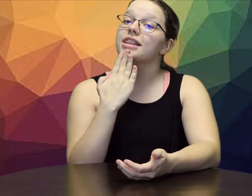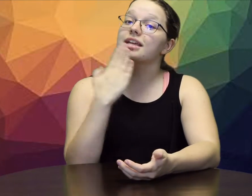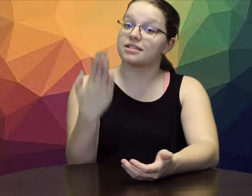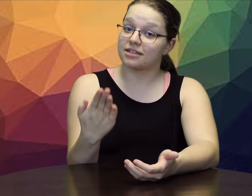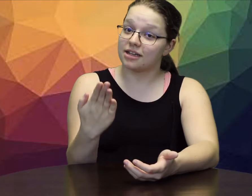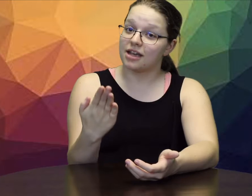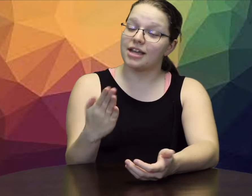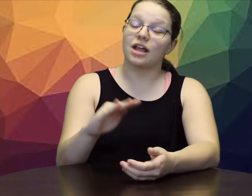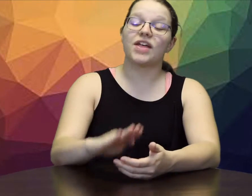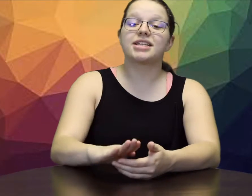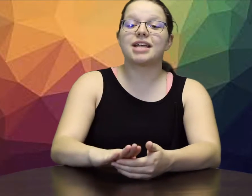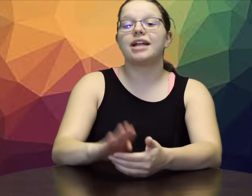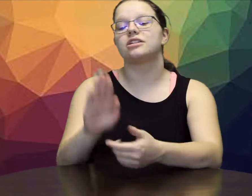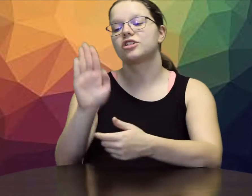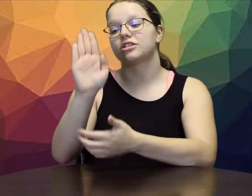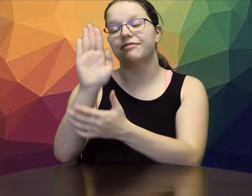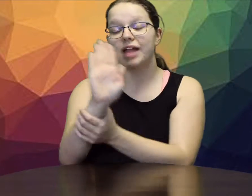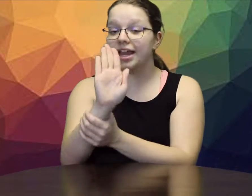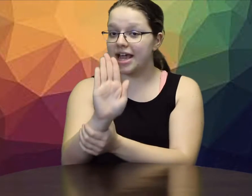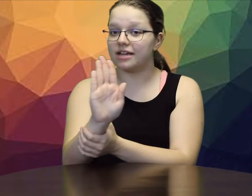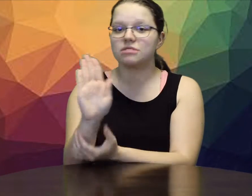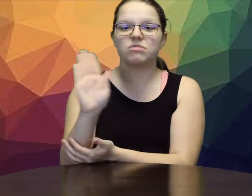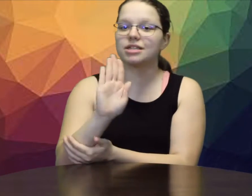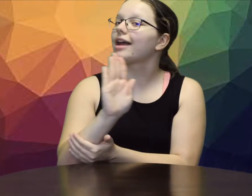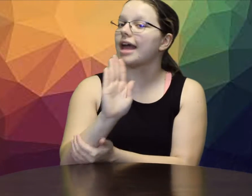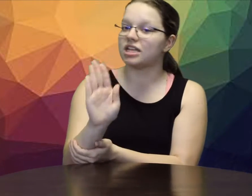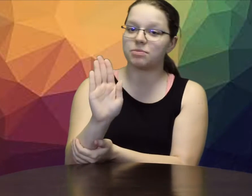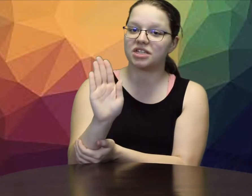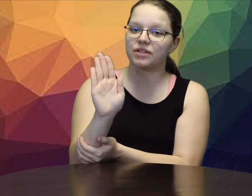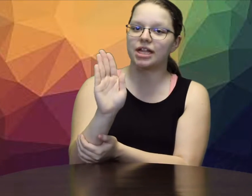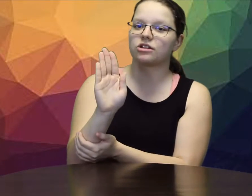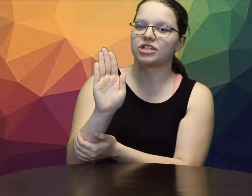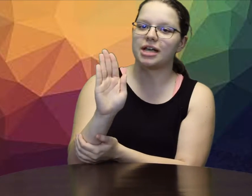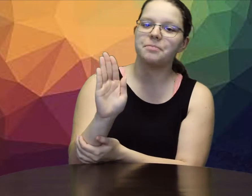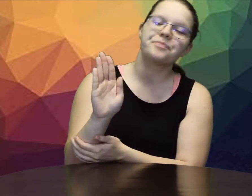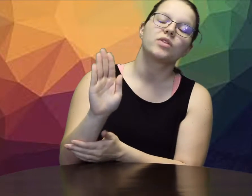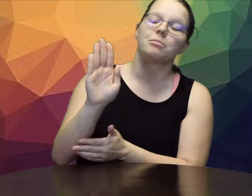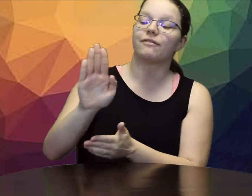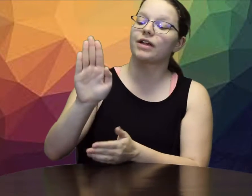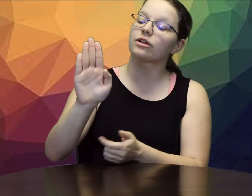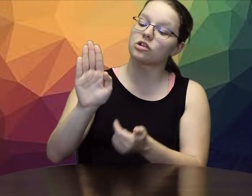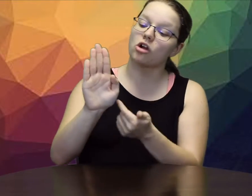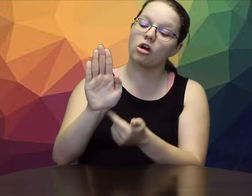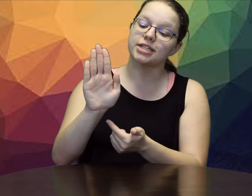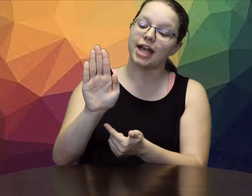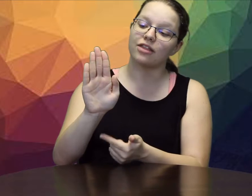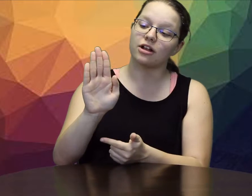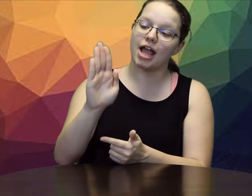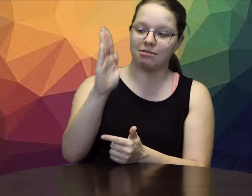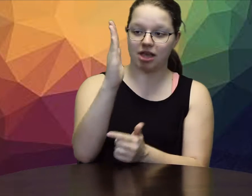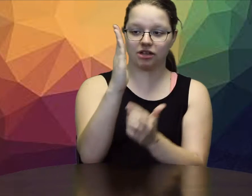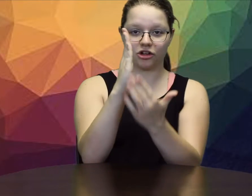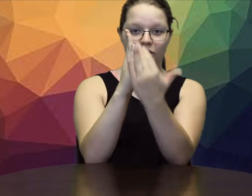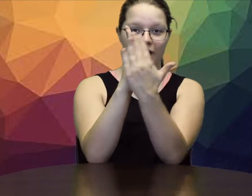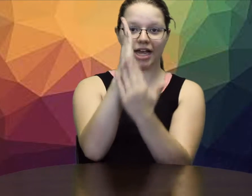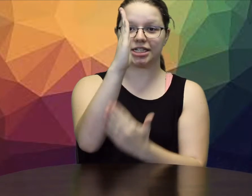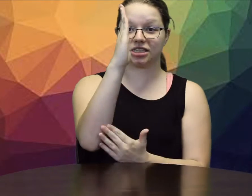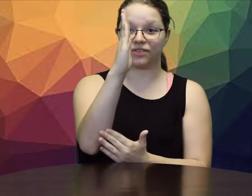this. Now that sign is just a flat hand. It's not any specific letter shape, but fingers are all together, and make sure your hand is as flat